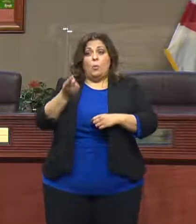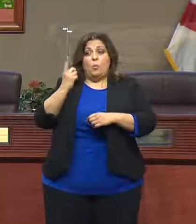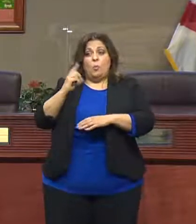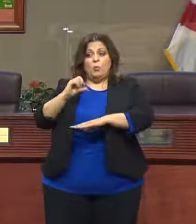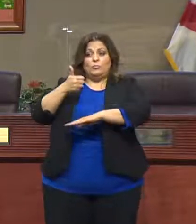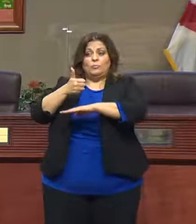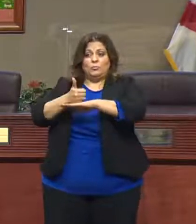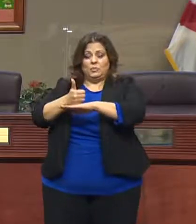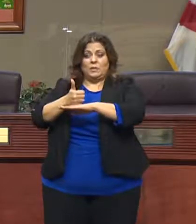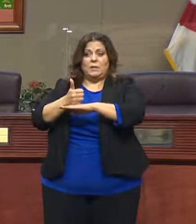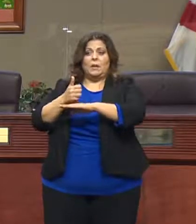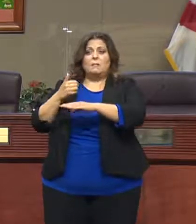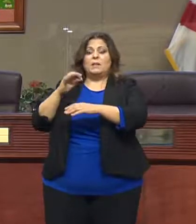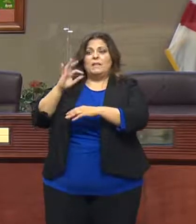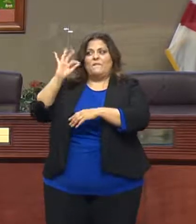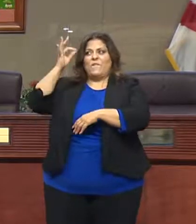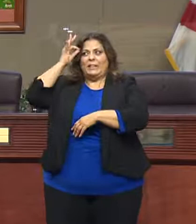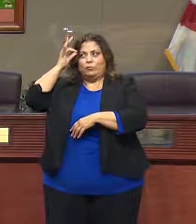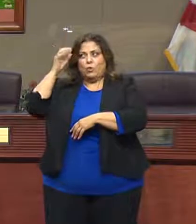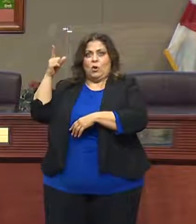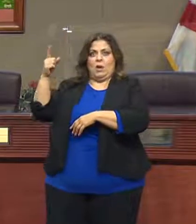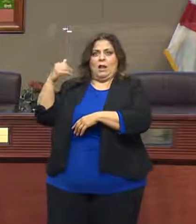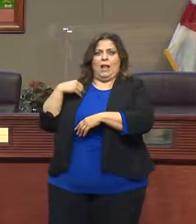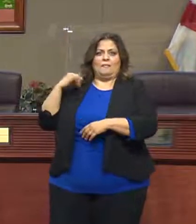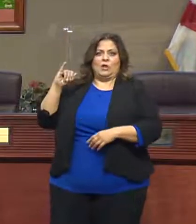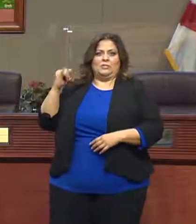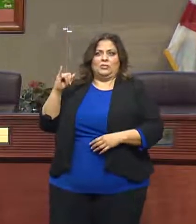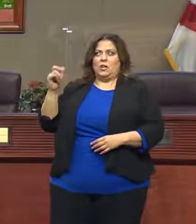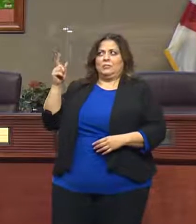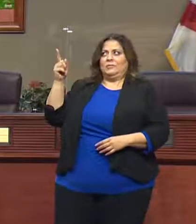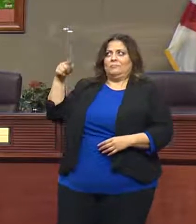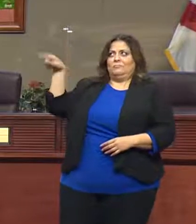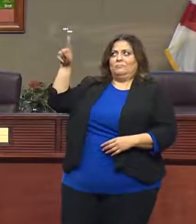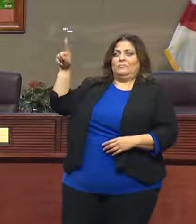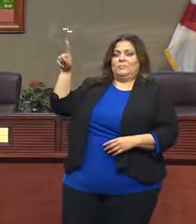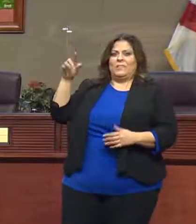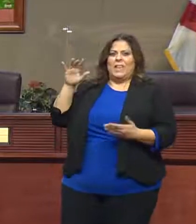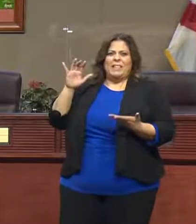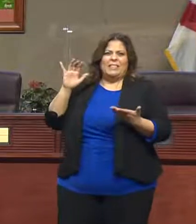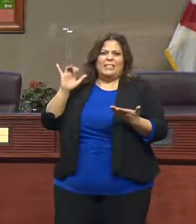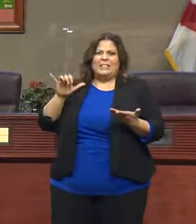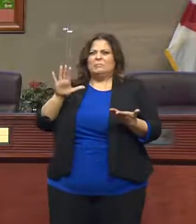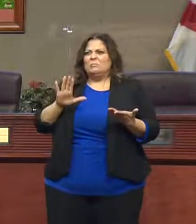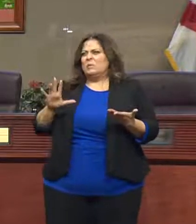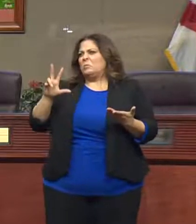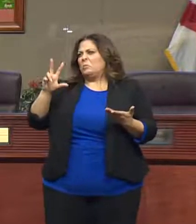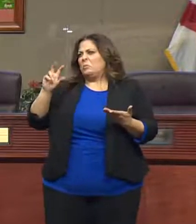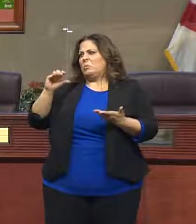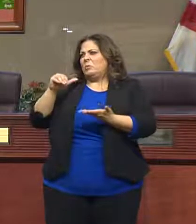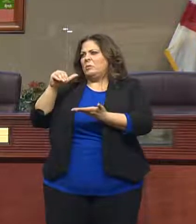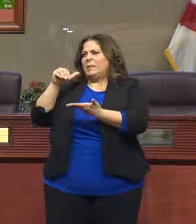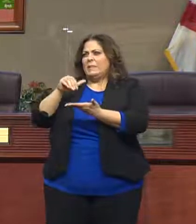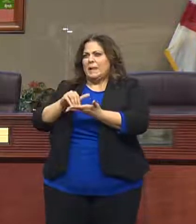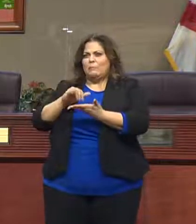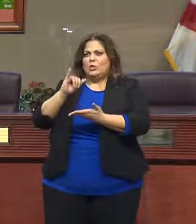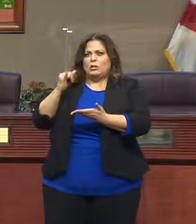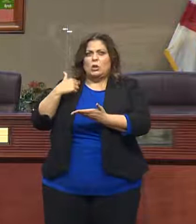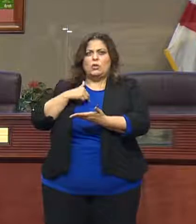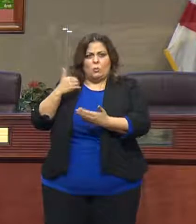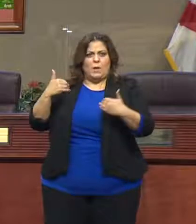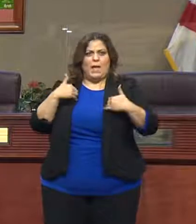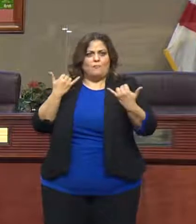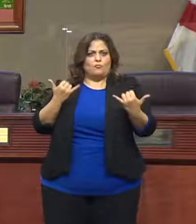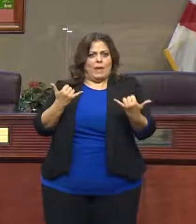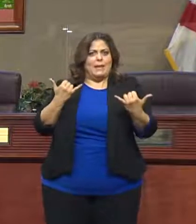of the Johnson & Johnson. And we have about 30,000 Johnson & Johnson in our possession that we are